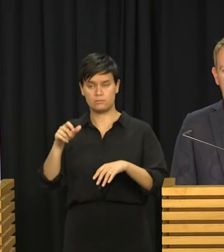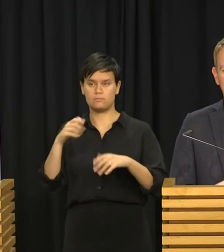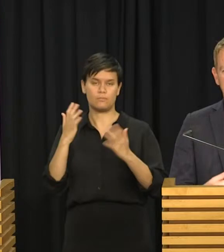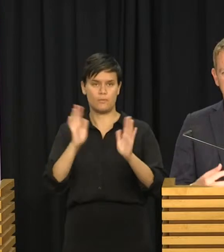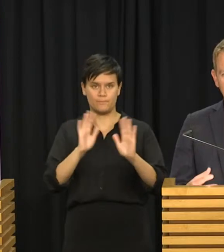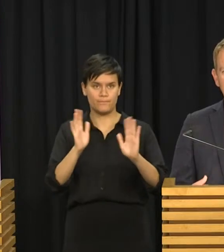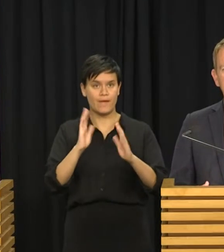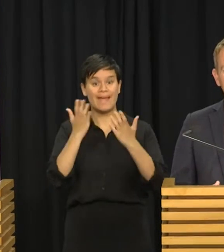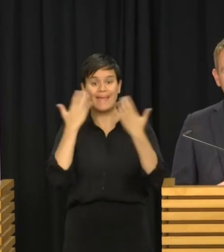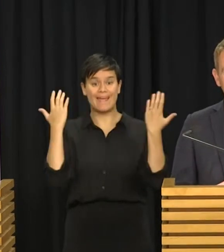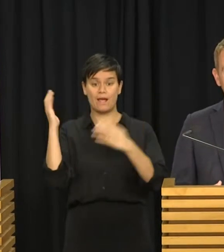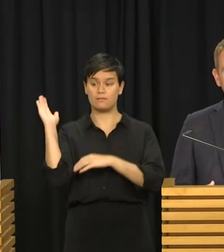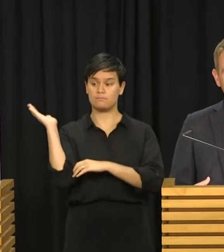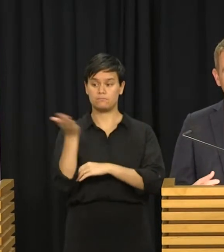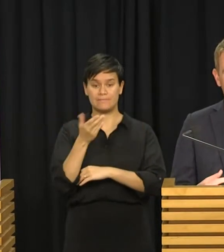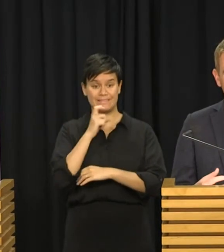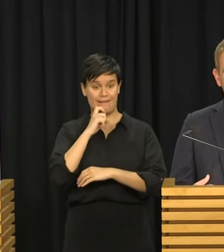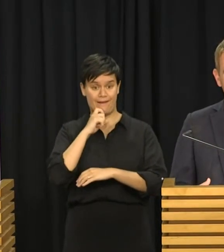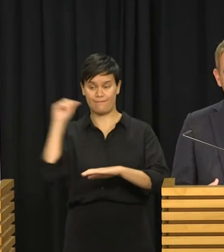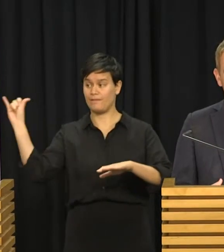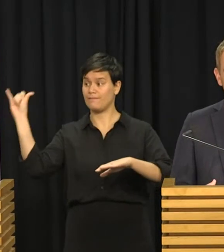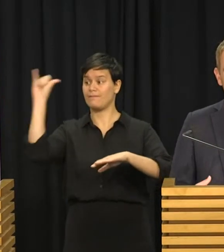there's very careful,